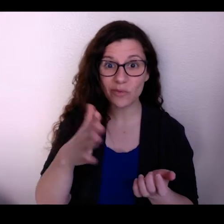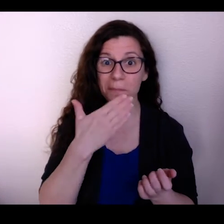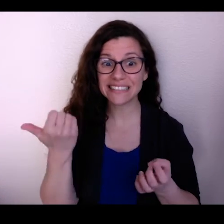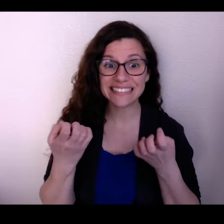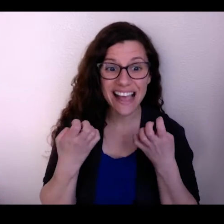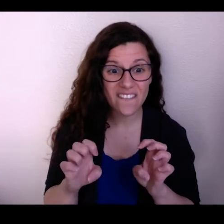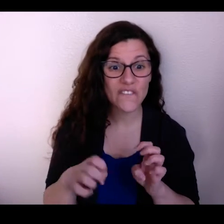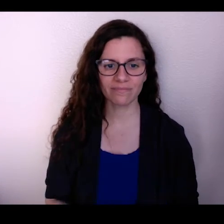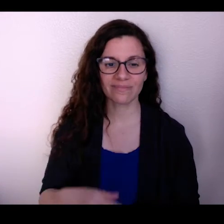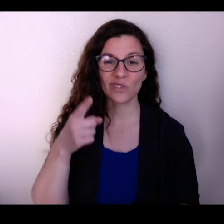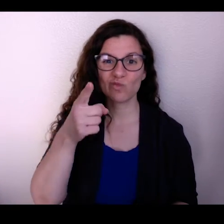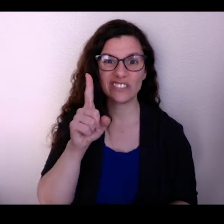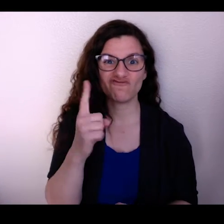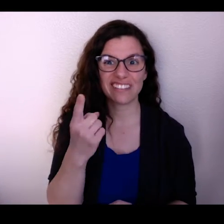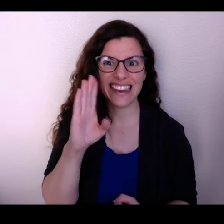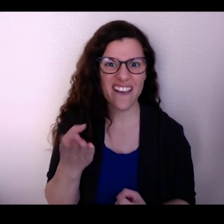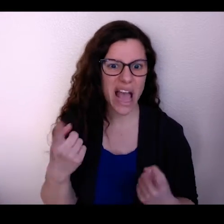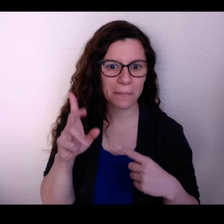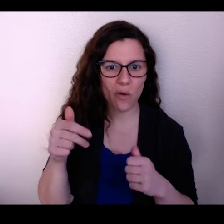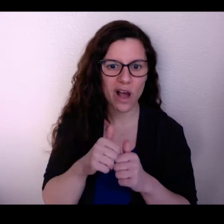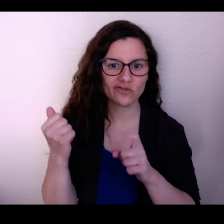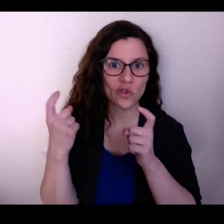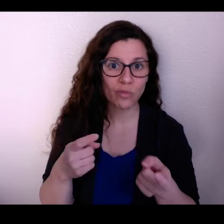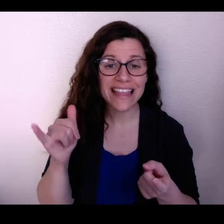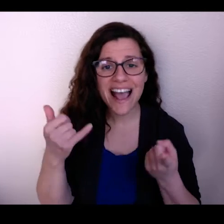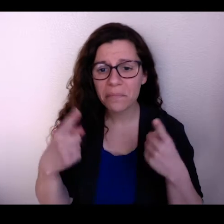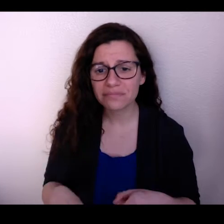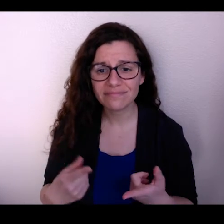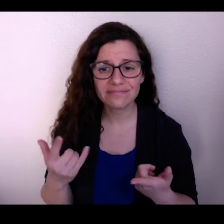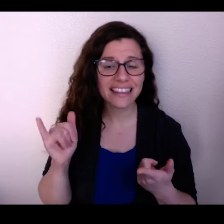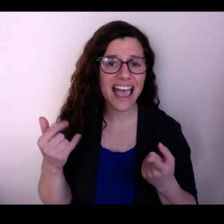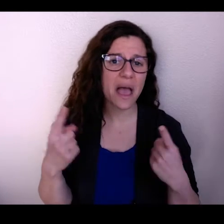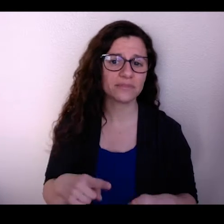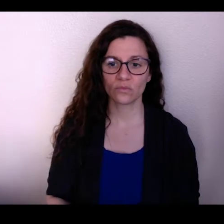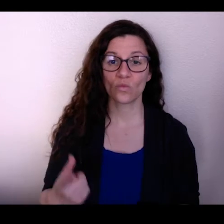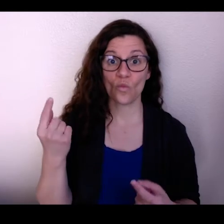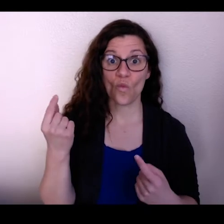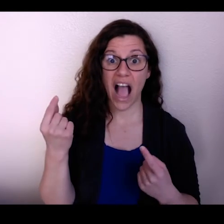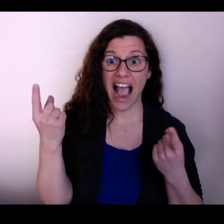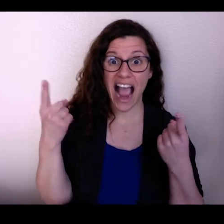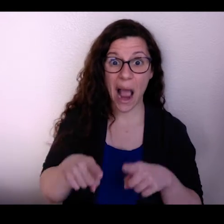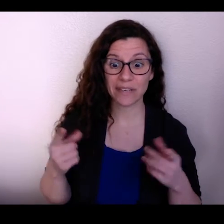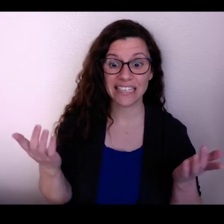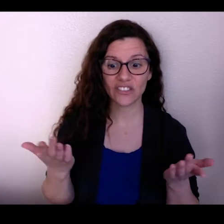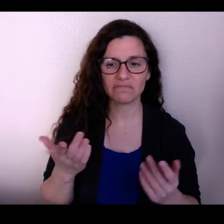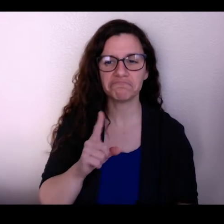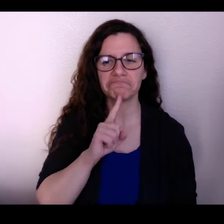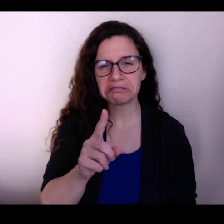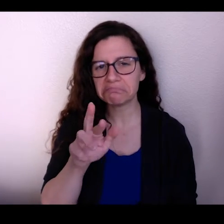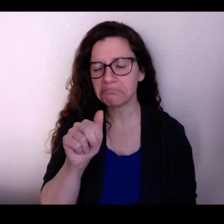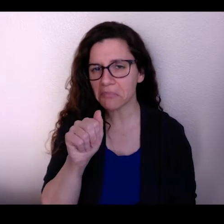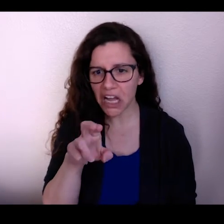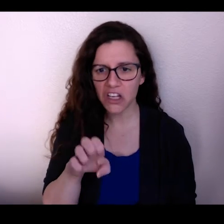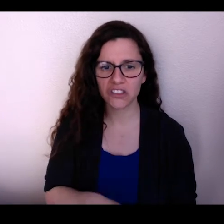sometimes, despite your best efforts, you'll just never connect with the donor. That happens. But what happened here